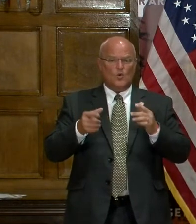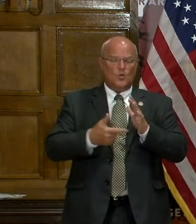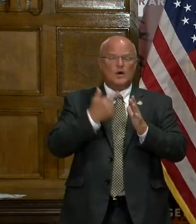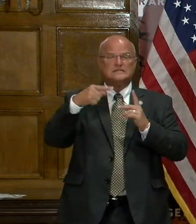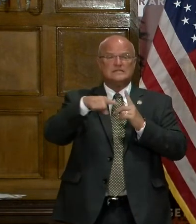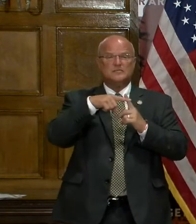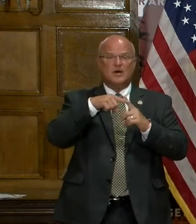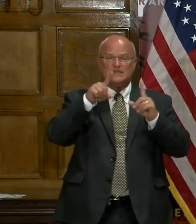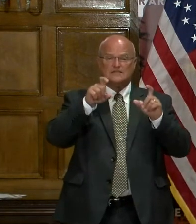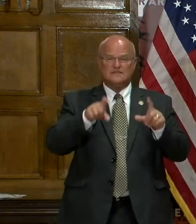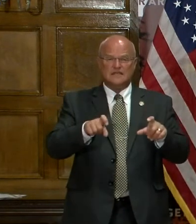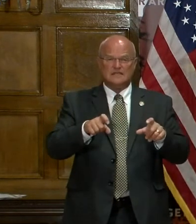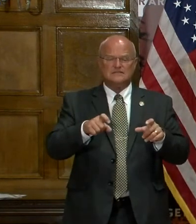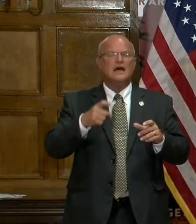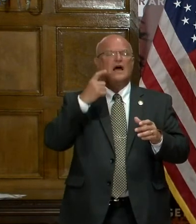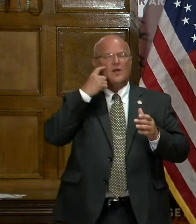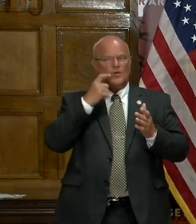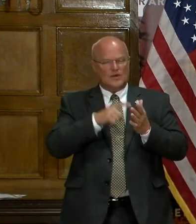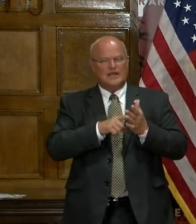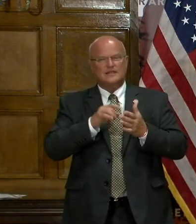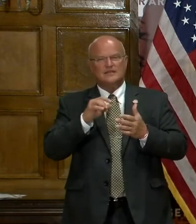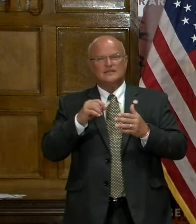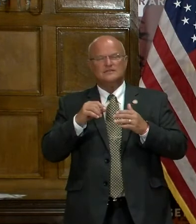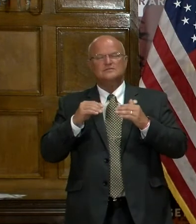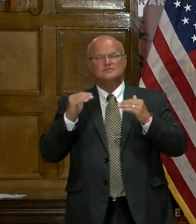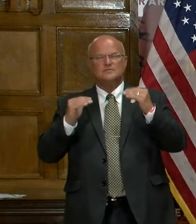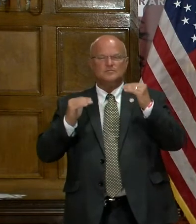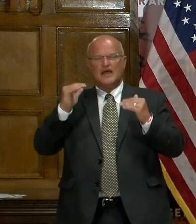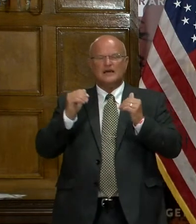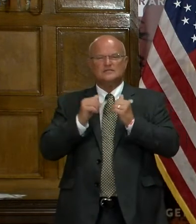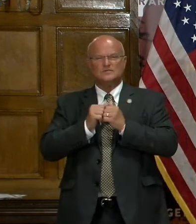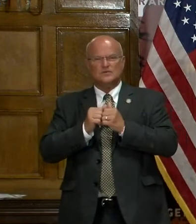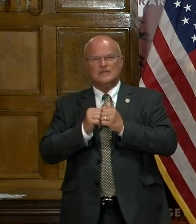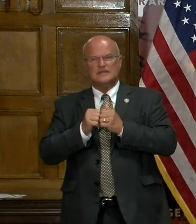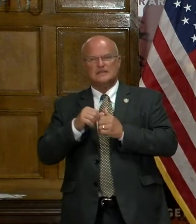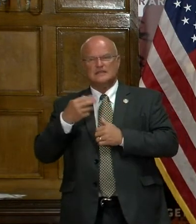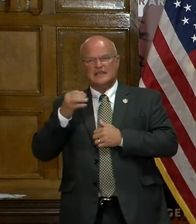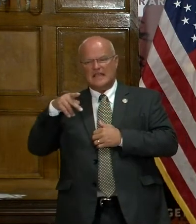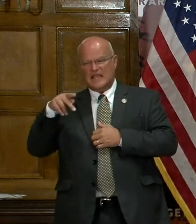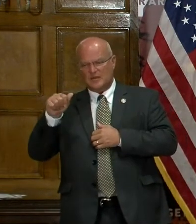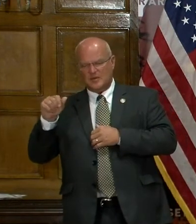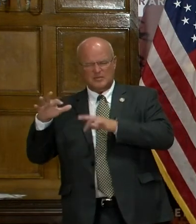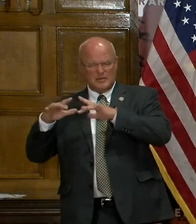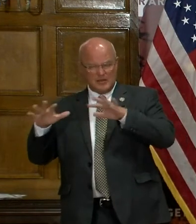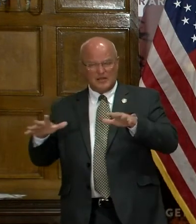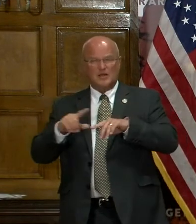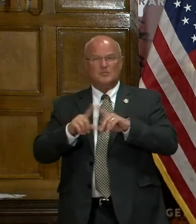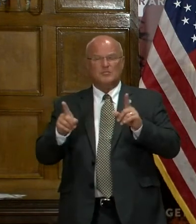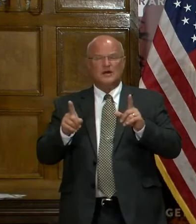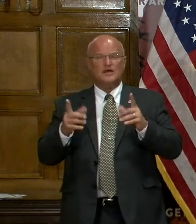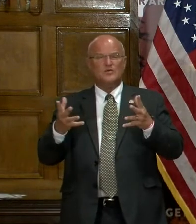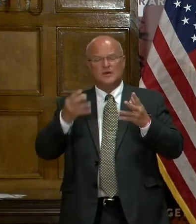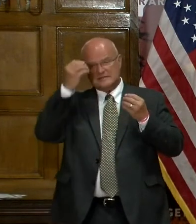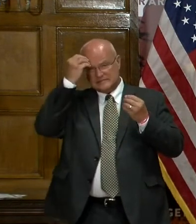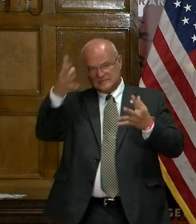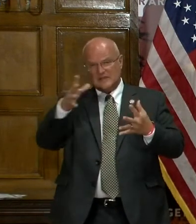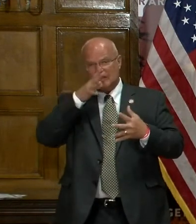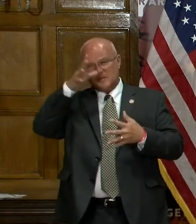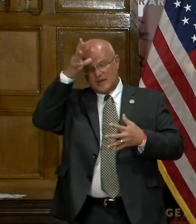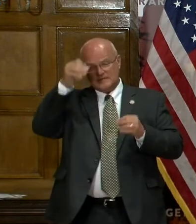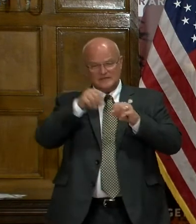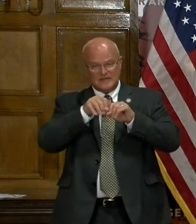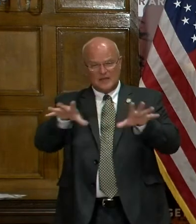in the school. And I recognize you got to balance that against creating a panic, but can you talk about a better way to communicate with parents if there is an outbreak?